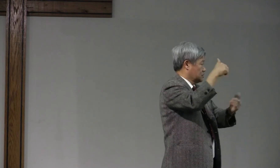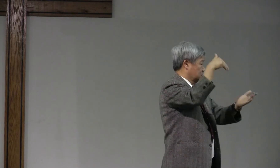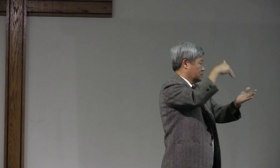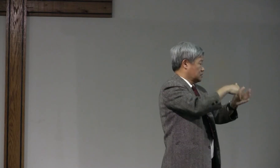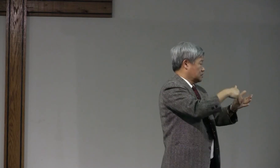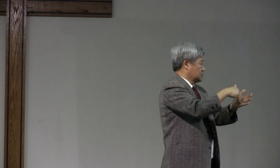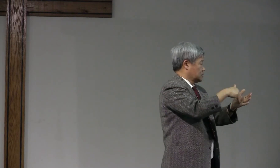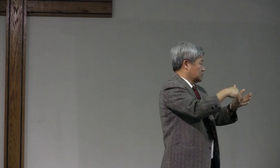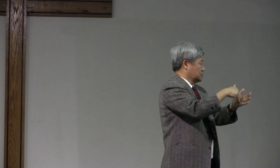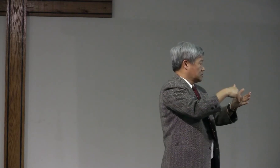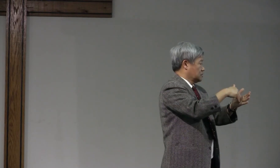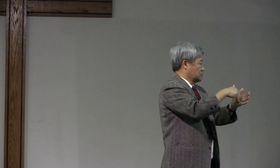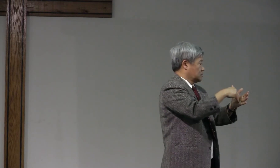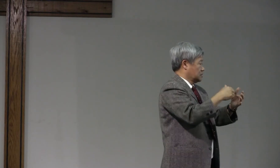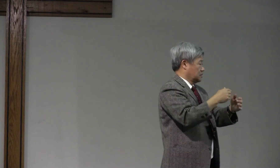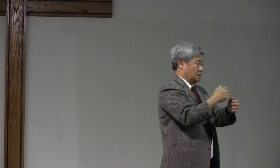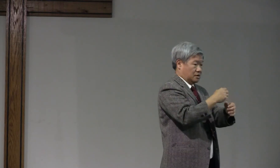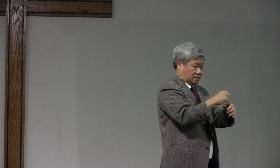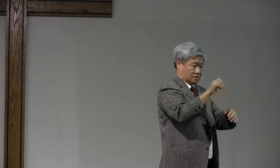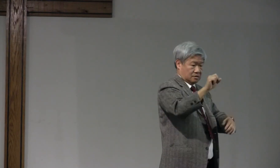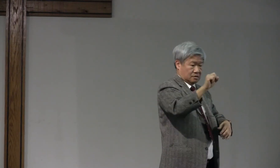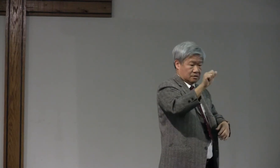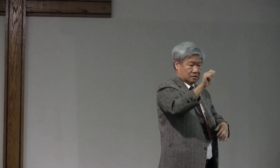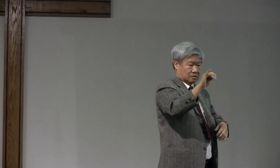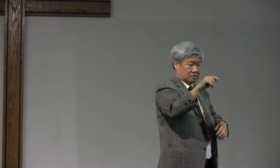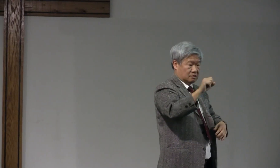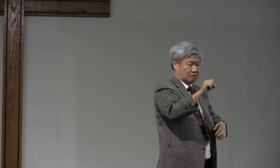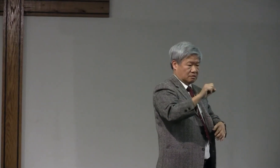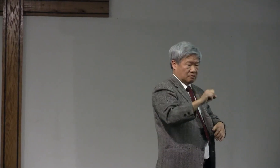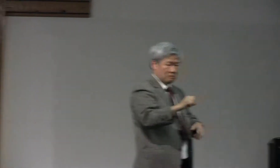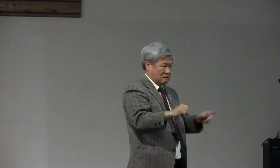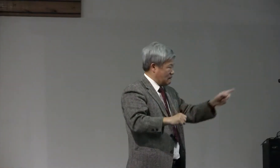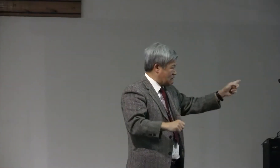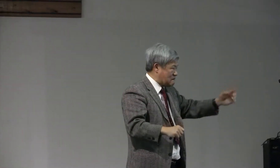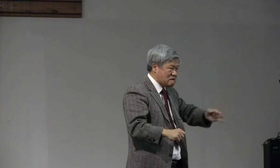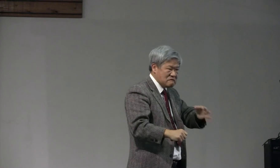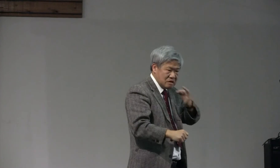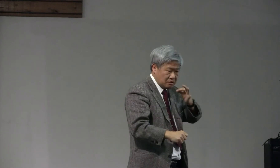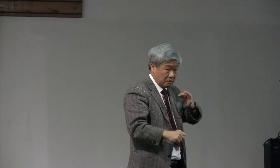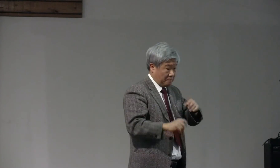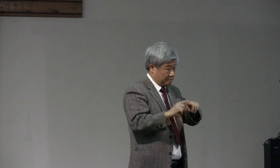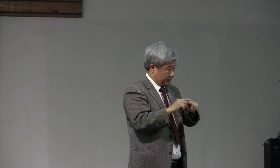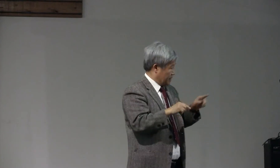these, saying, Behold, he cometh with 10,000 of his saints.